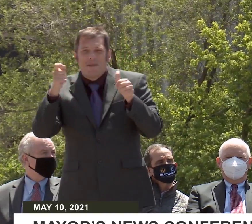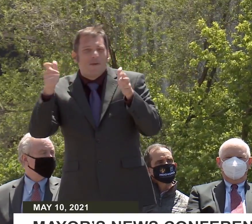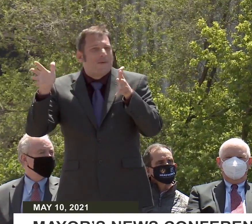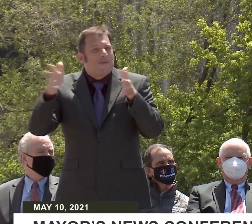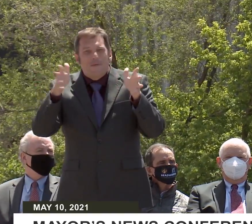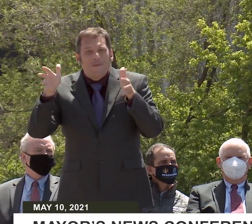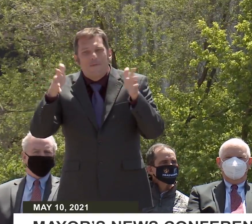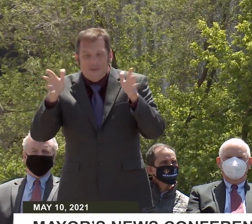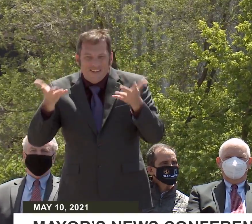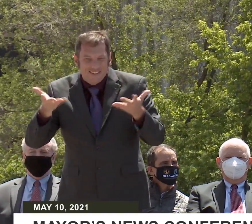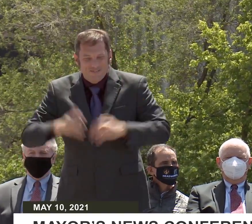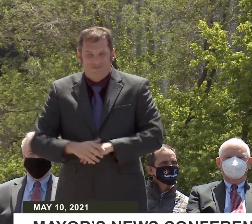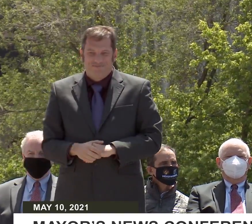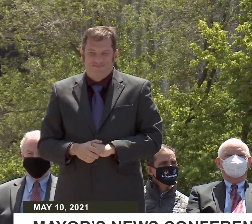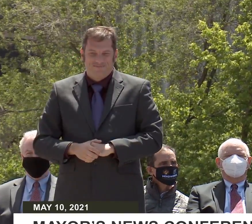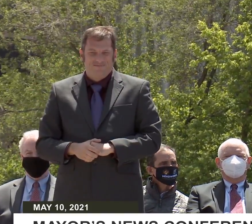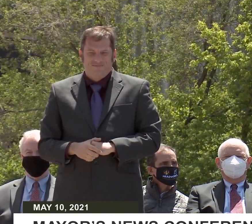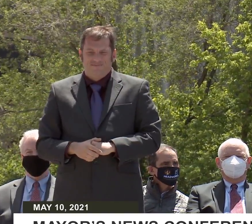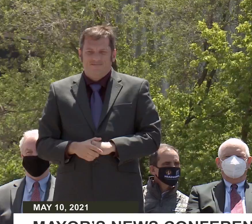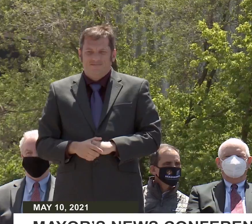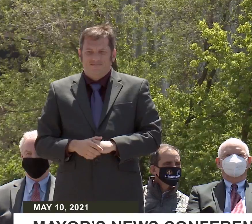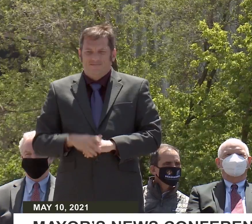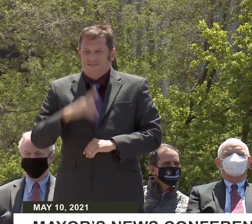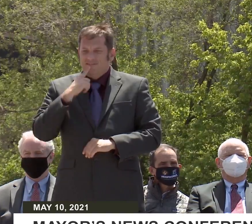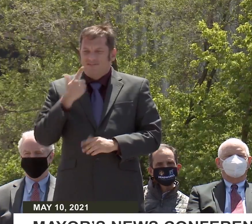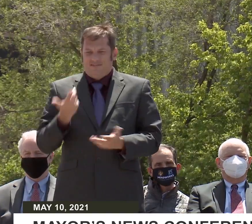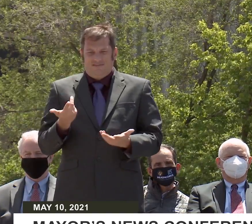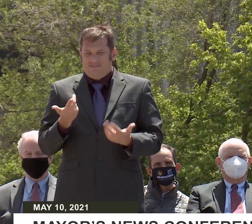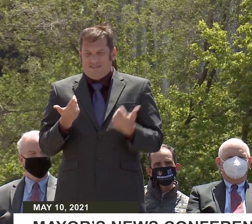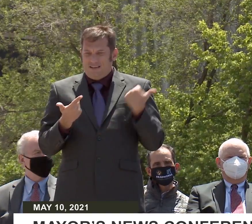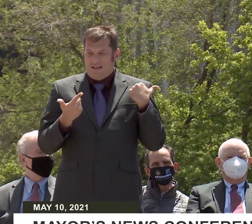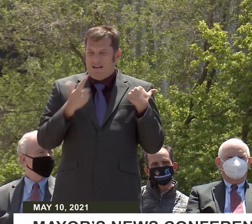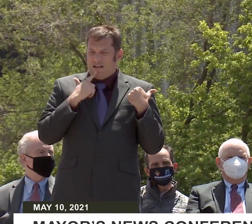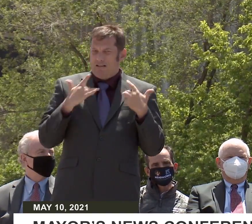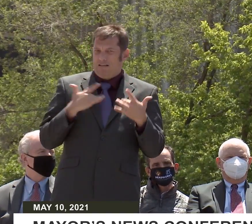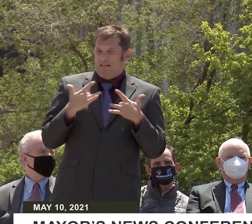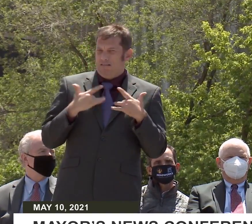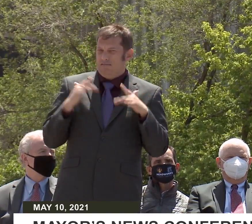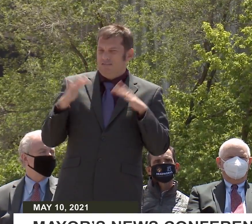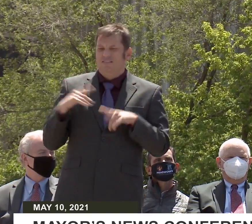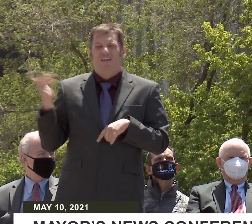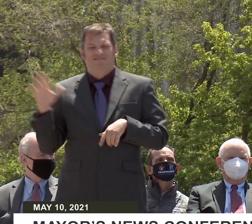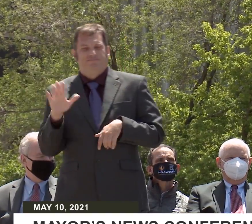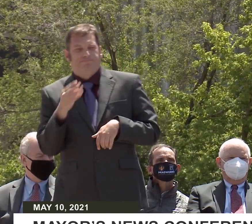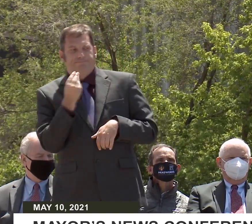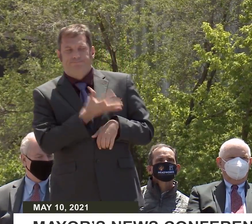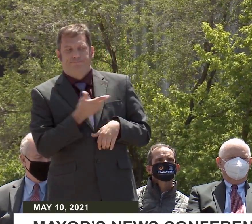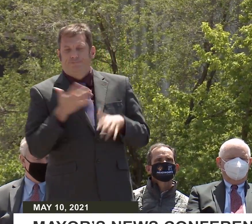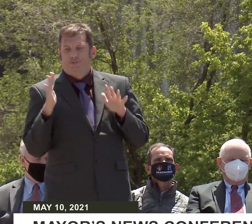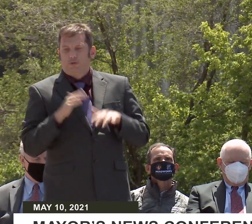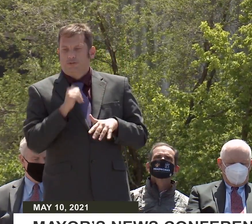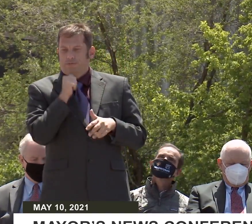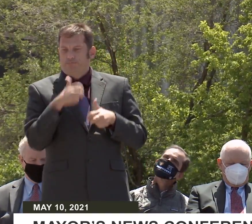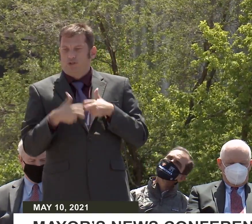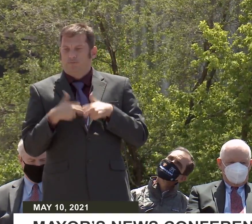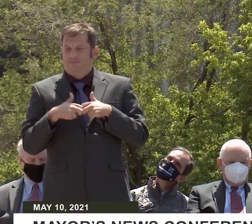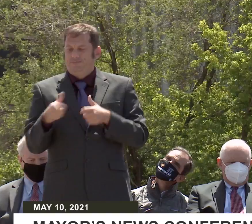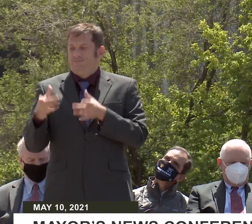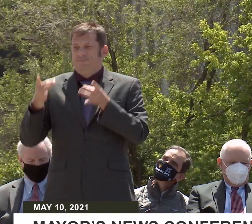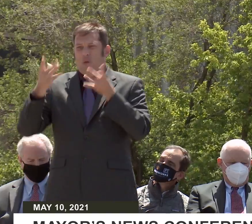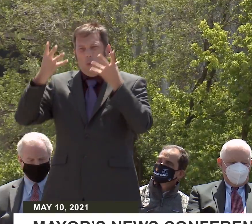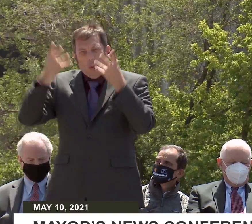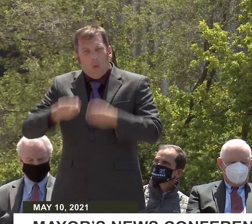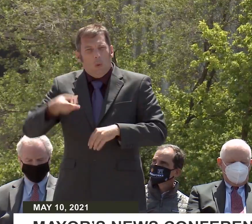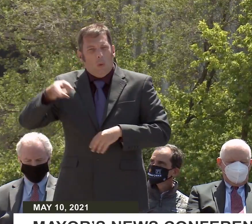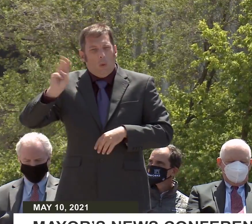said, no, snow's not the problem, it's the humidity. So you just wait. That's what you'll get a chance to experience in our